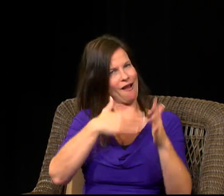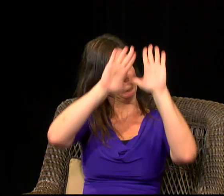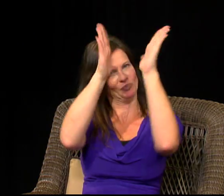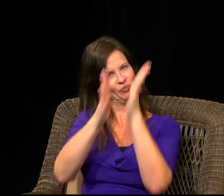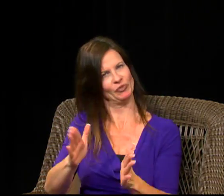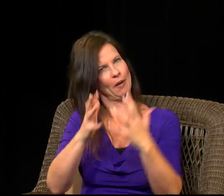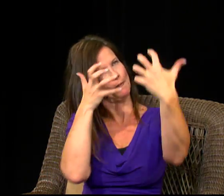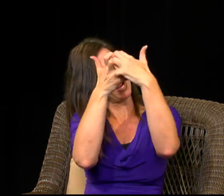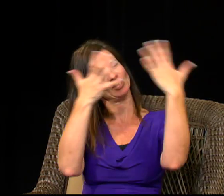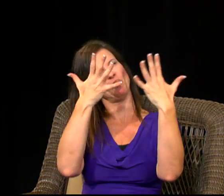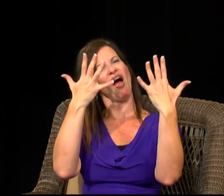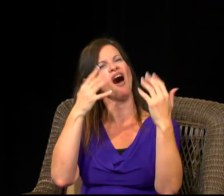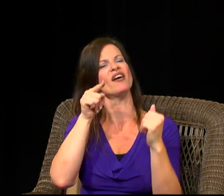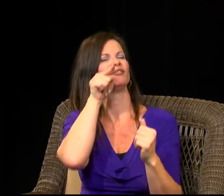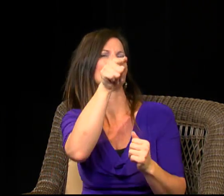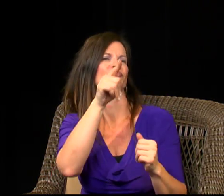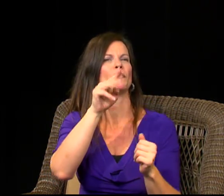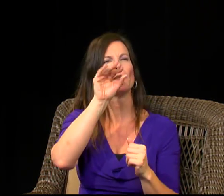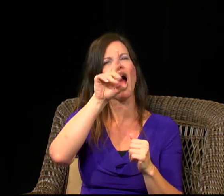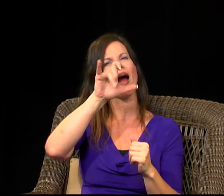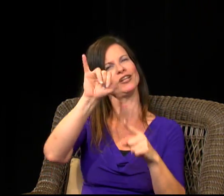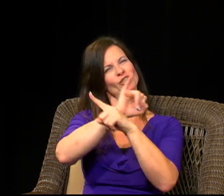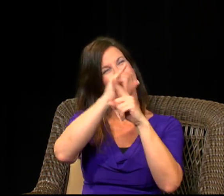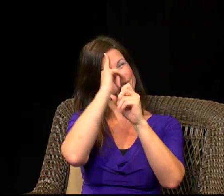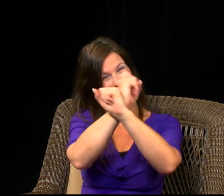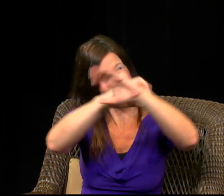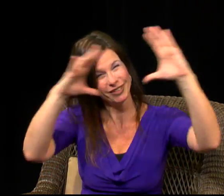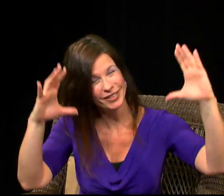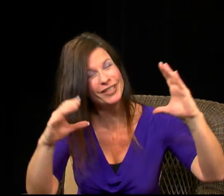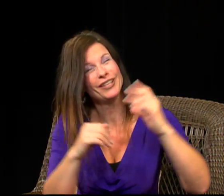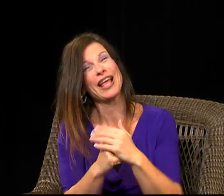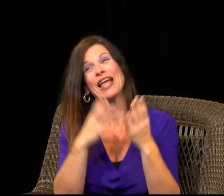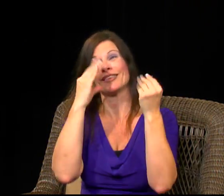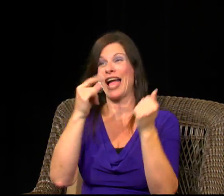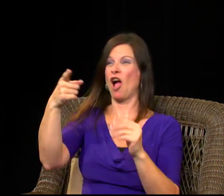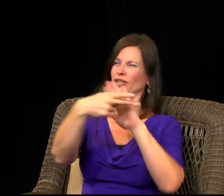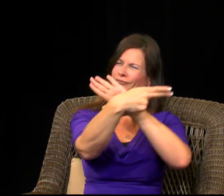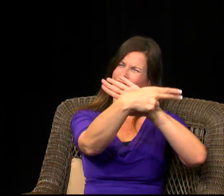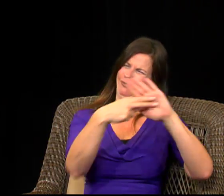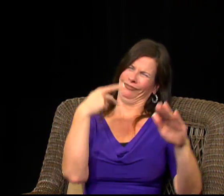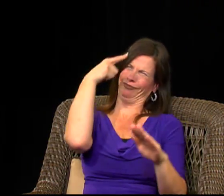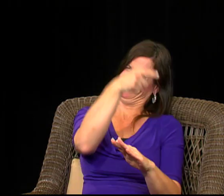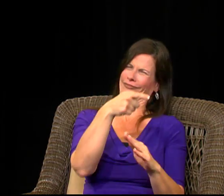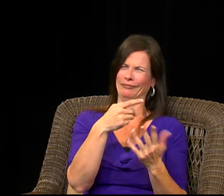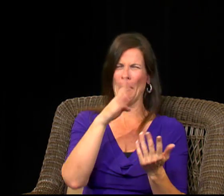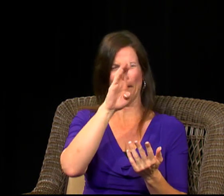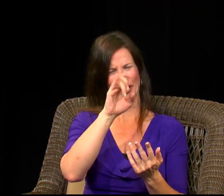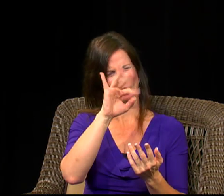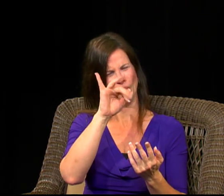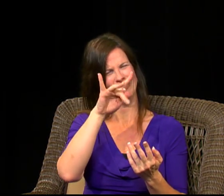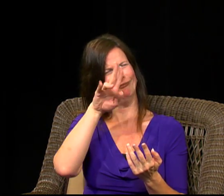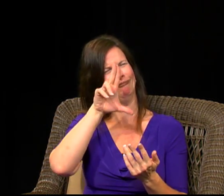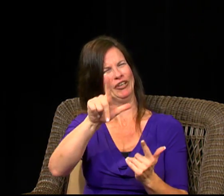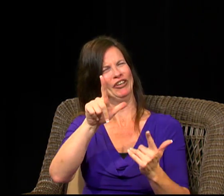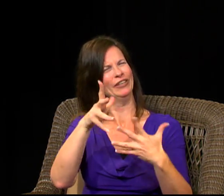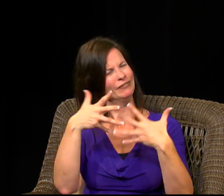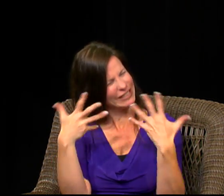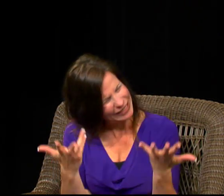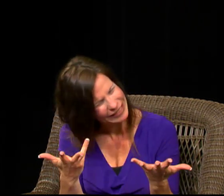uninclusive of people who don't look like a perfect model, don't have that model body. So